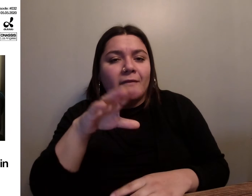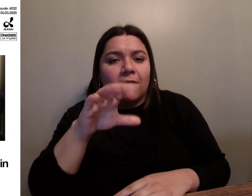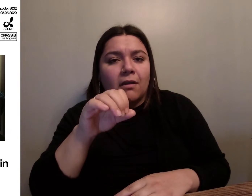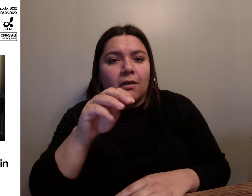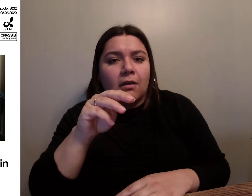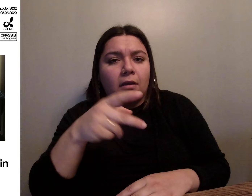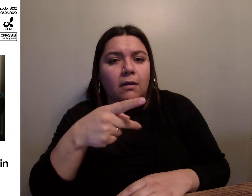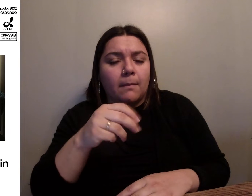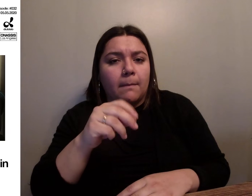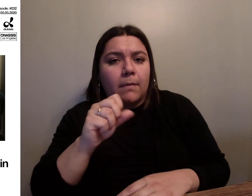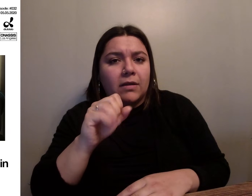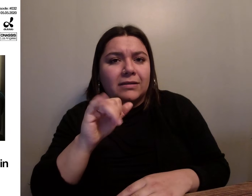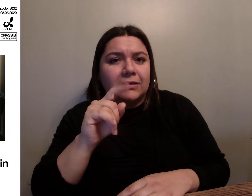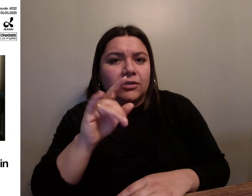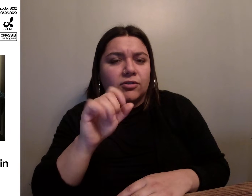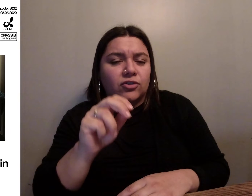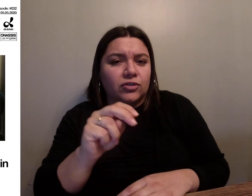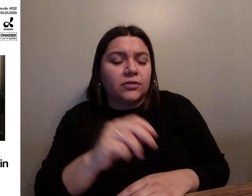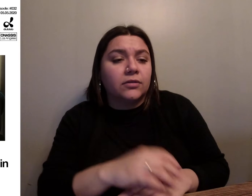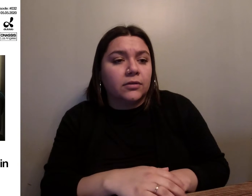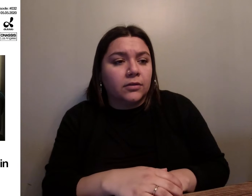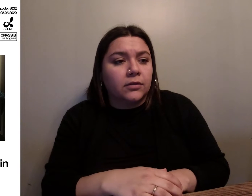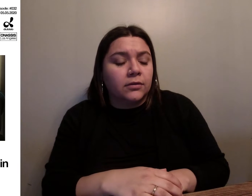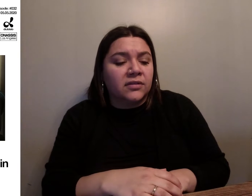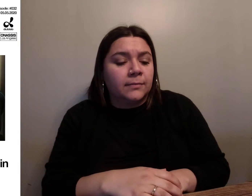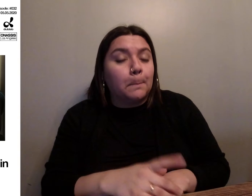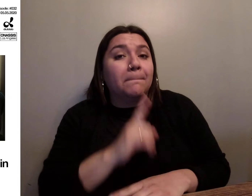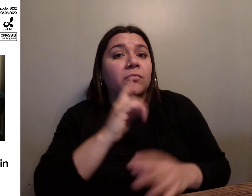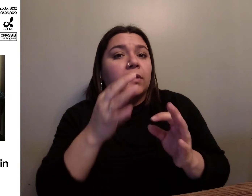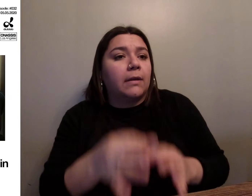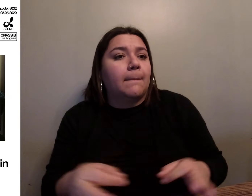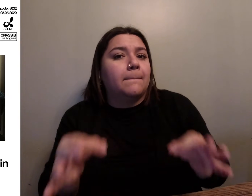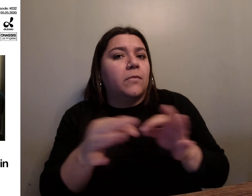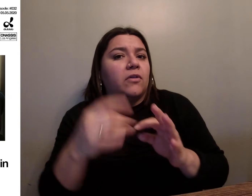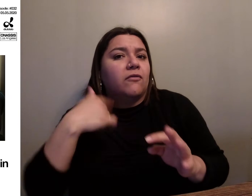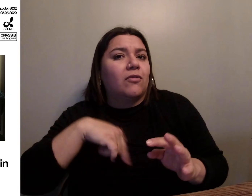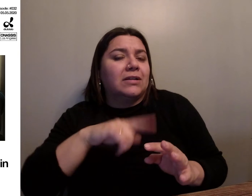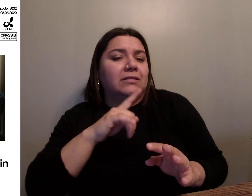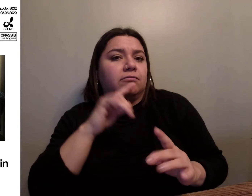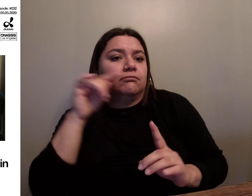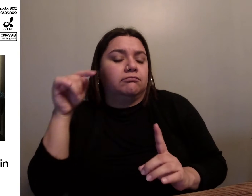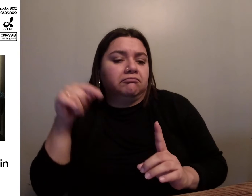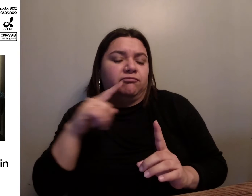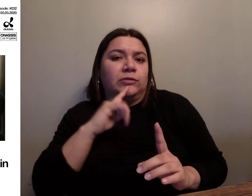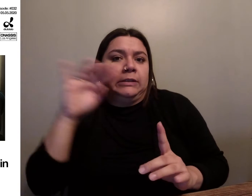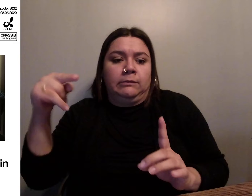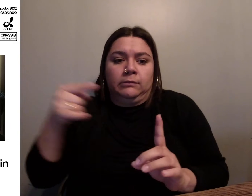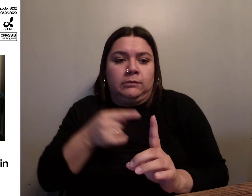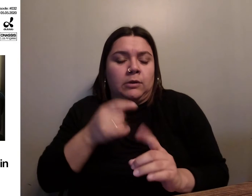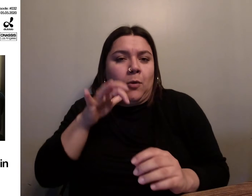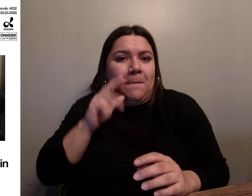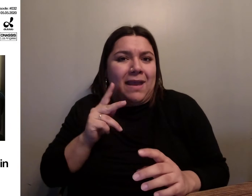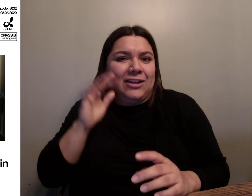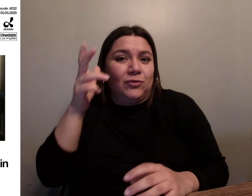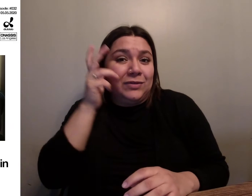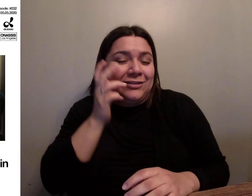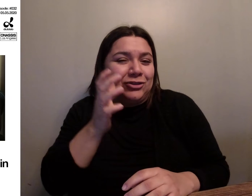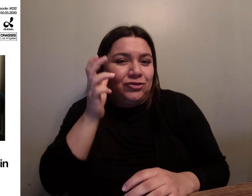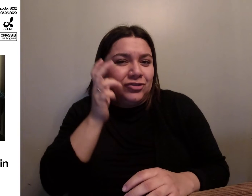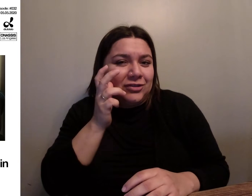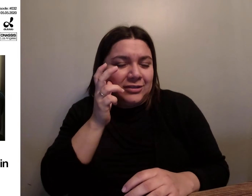that sense of hearing, which is one of our most important ways of